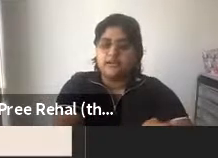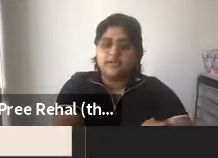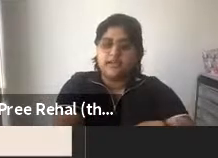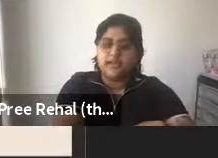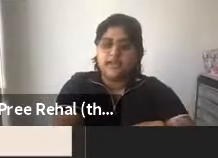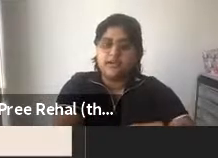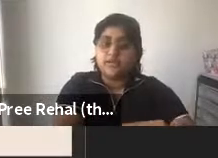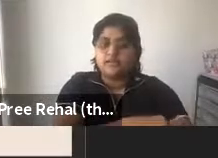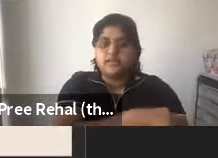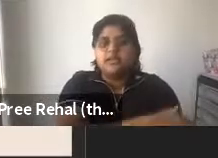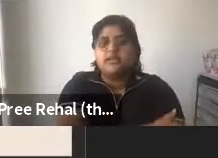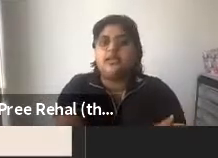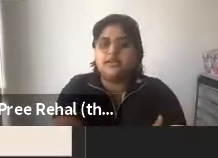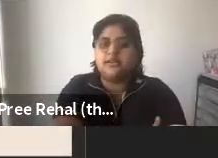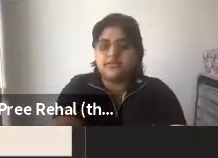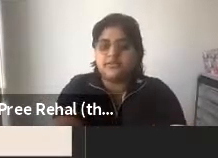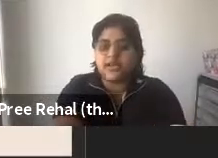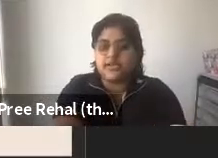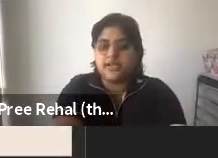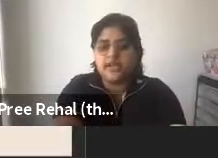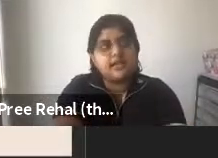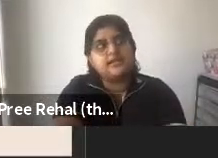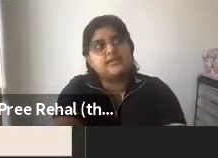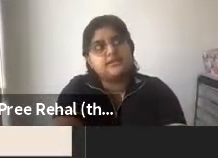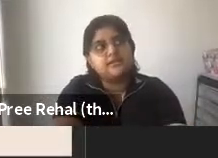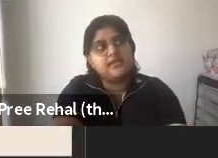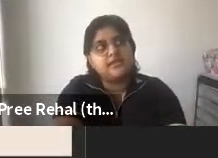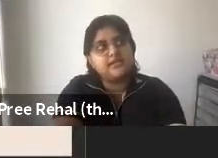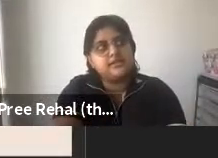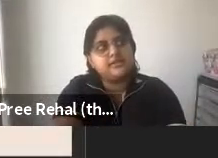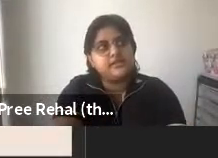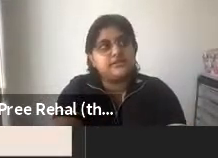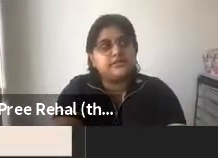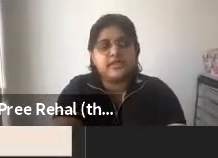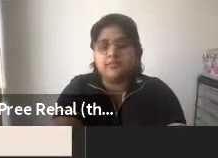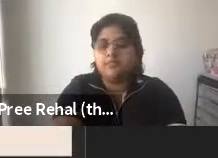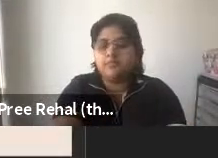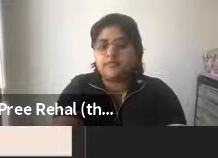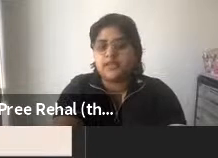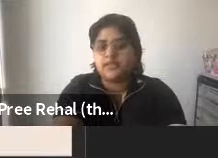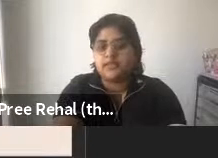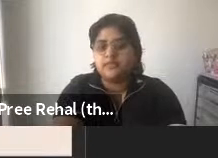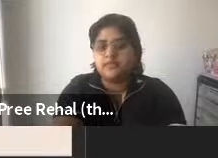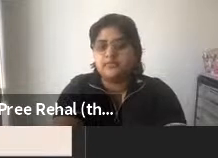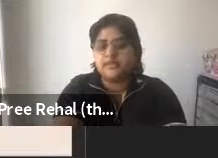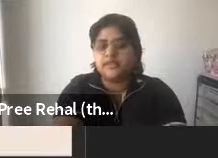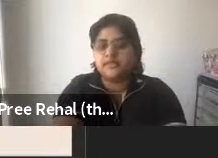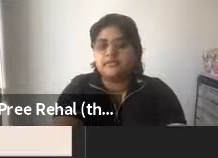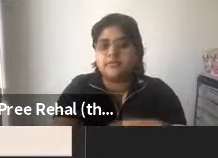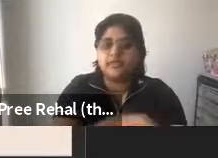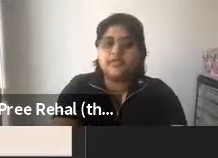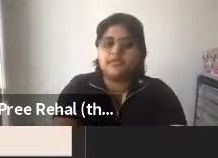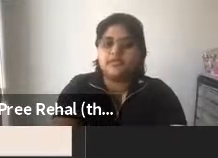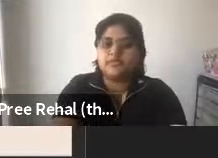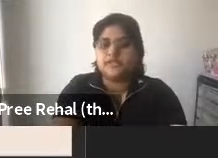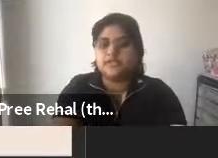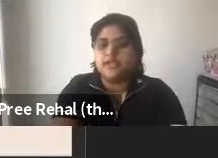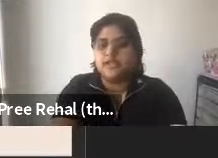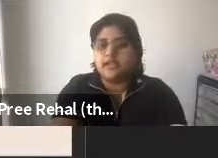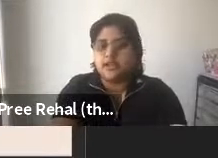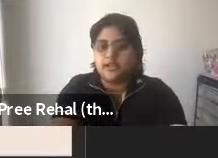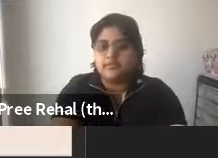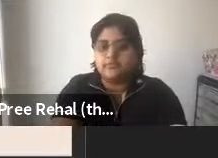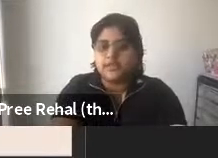called Brown Out this Friday at I think 6 or 7 p.m. You can find that stuff on my Instagram, which